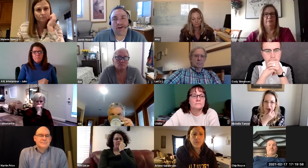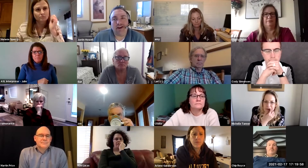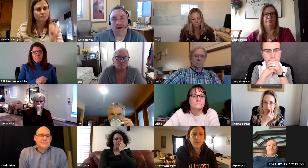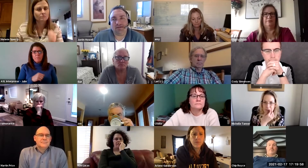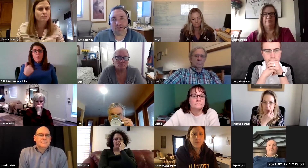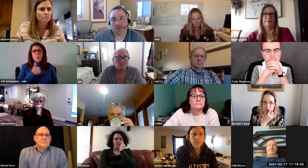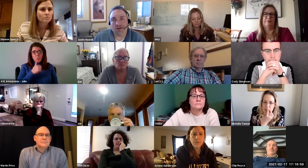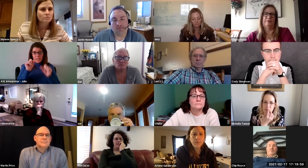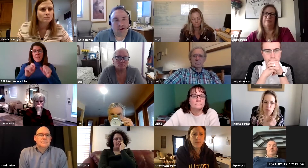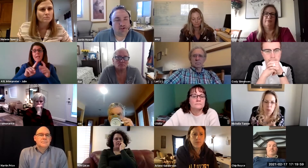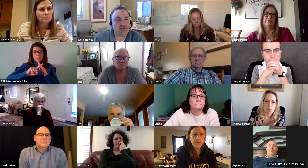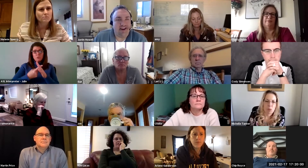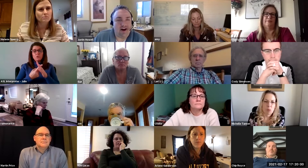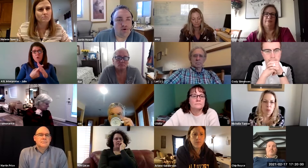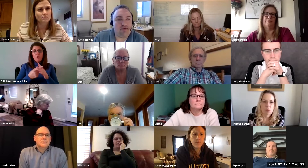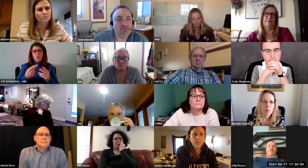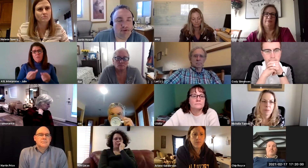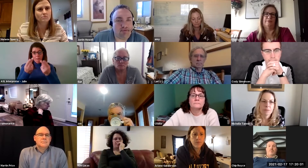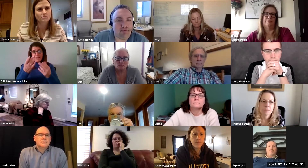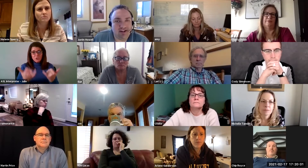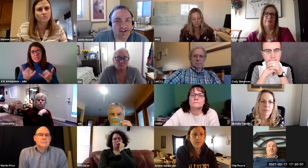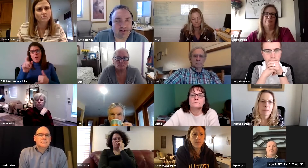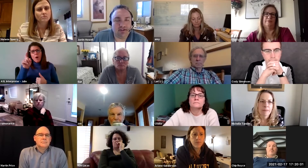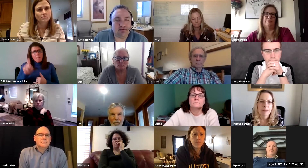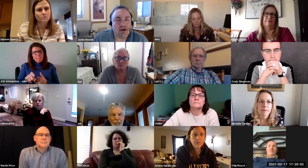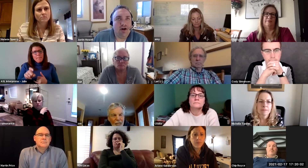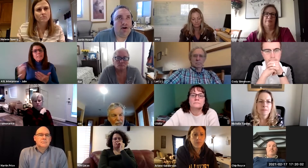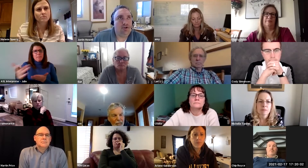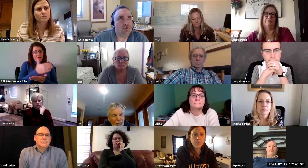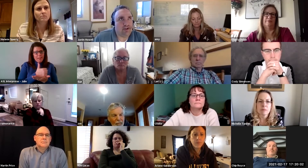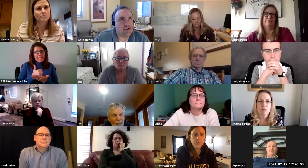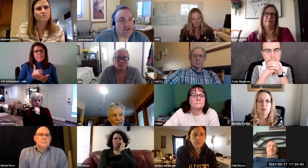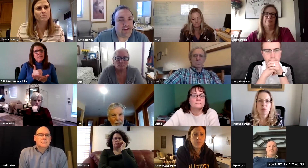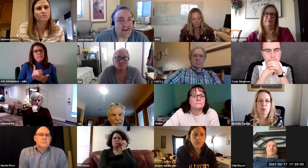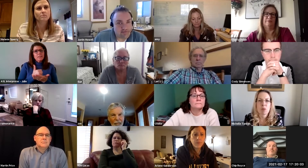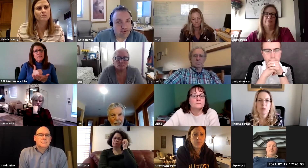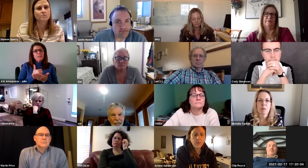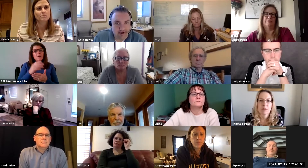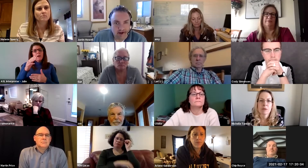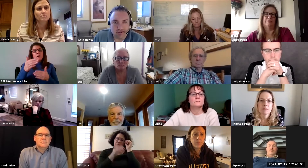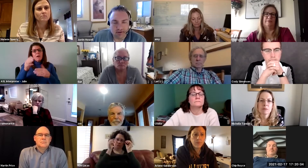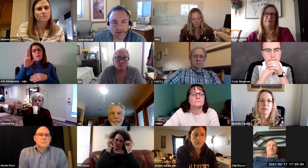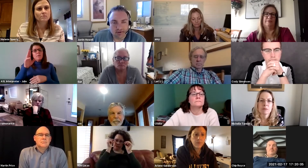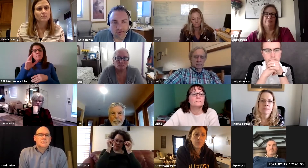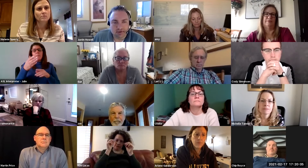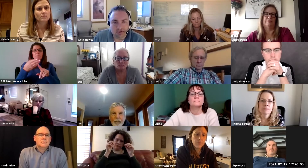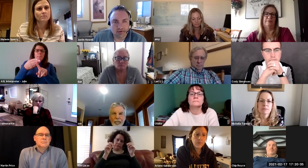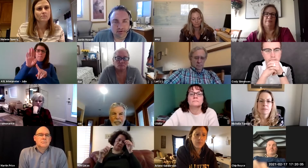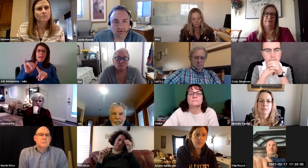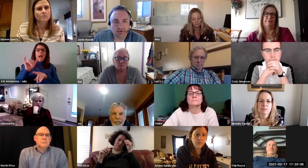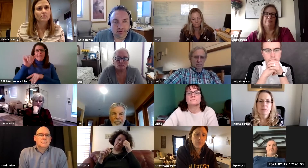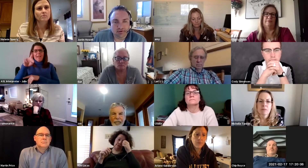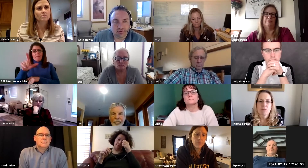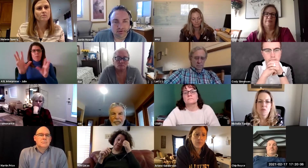We can start the nominations now. They must be collected no later than the April meeting.